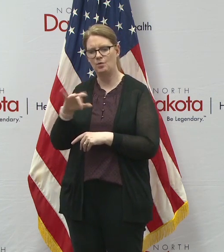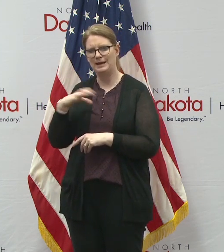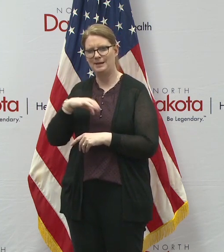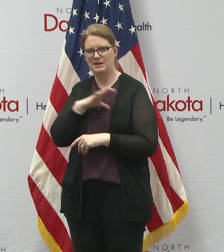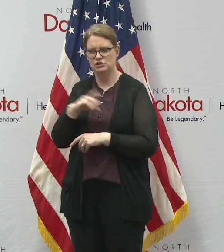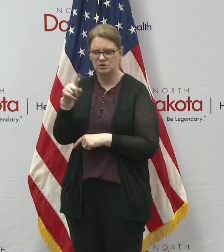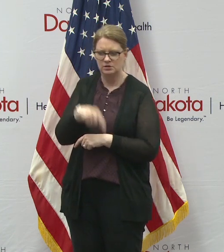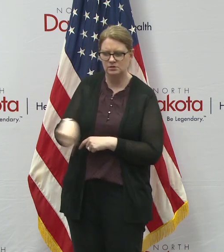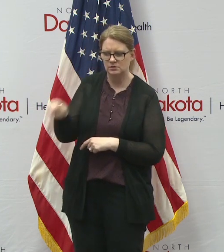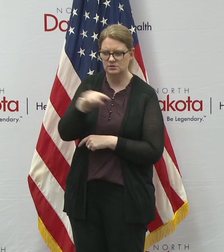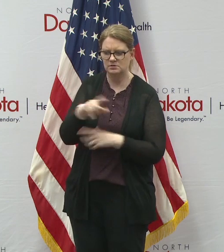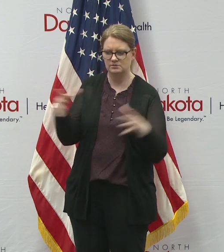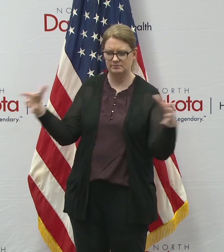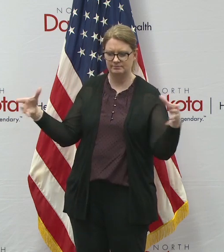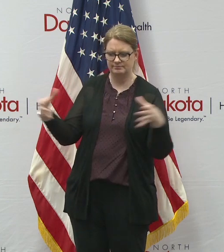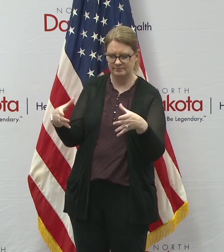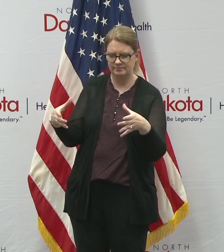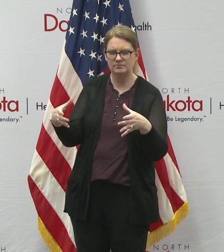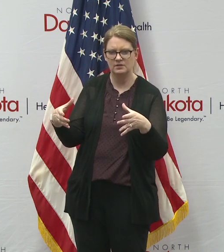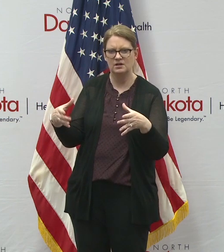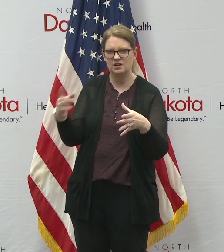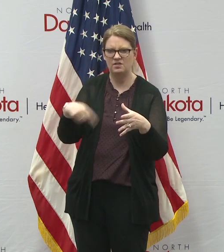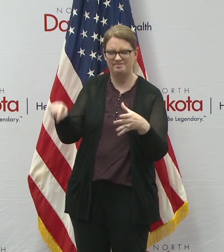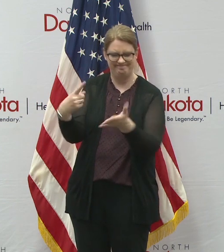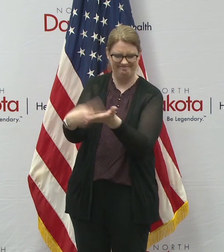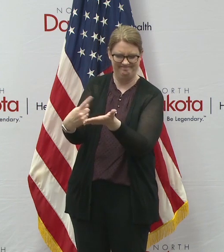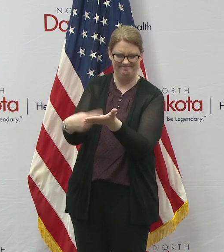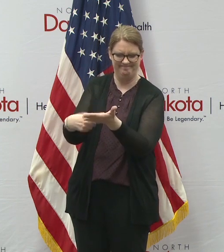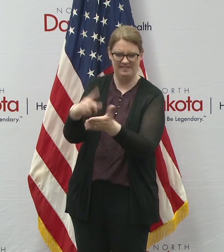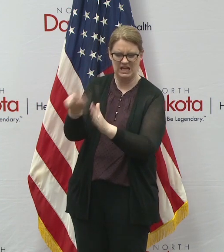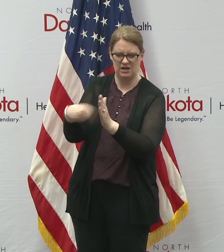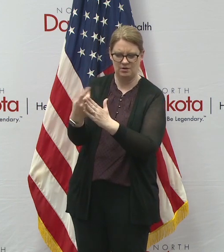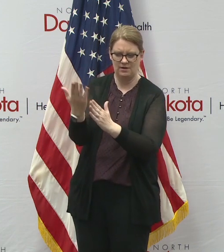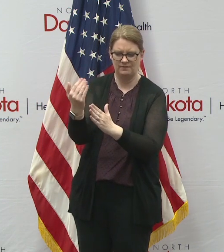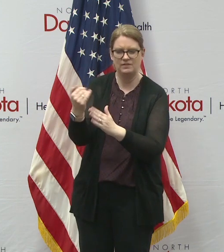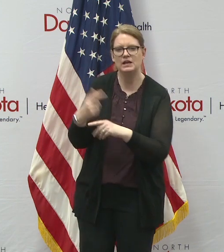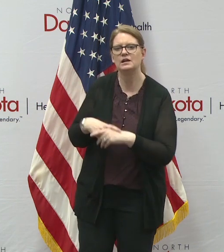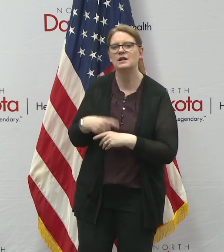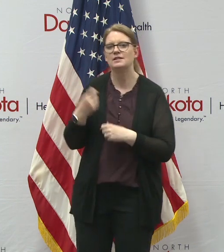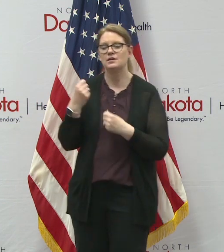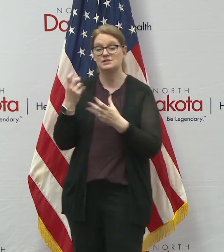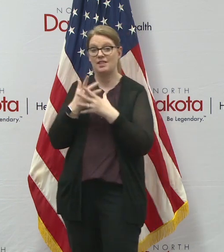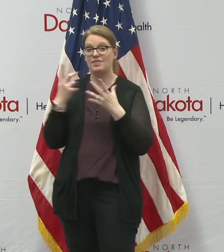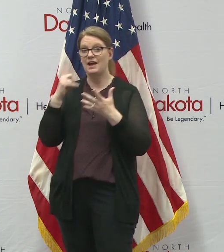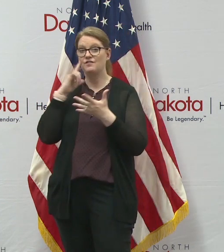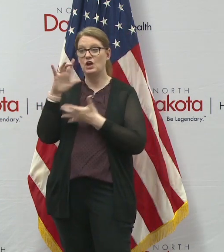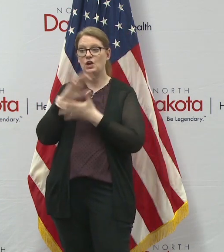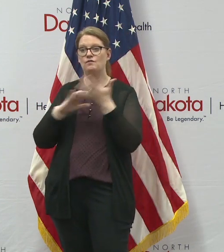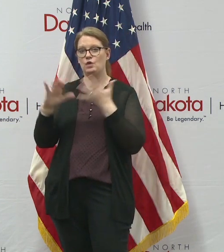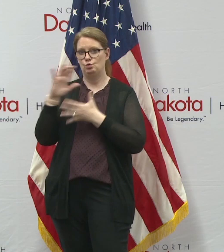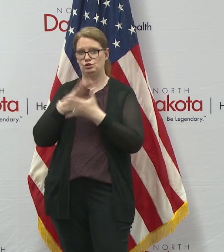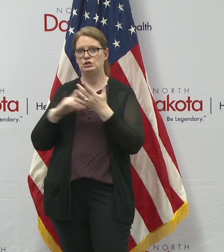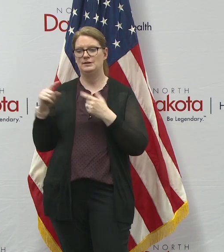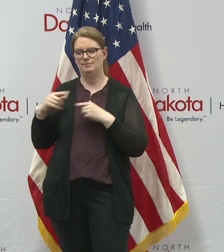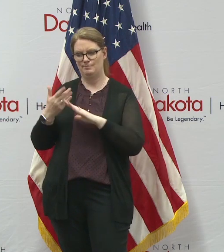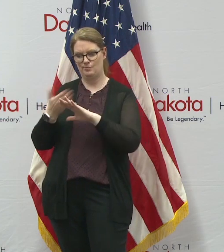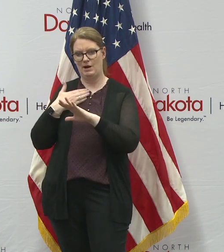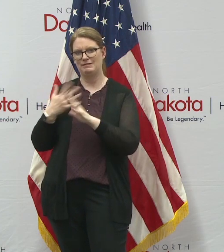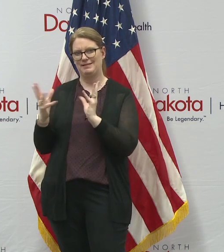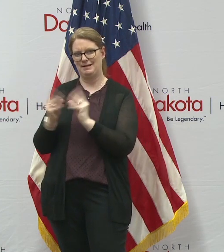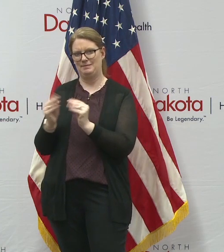confusion for a few hours this morning in Fargo before the actual press conference occurred. My understanding of a readout from that is